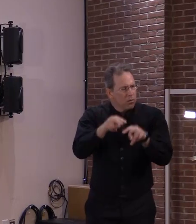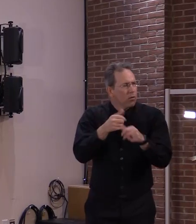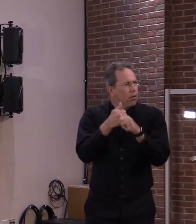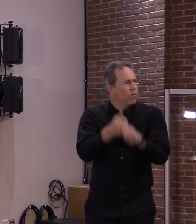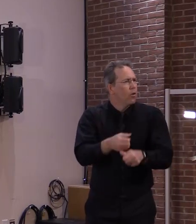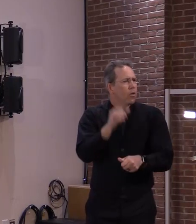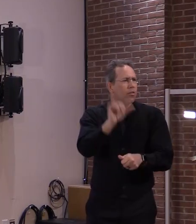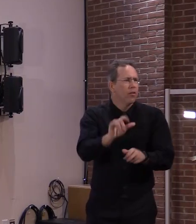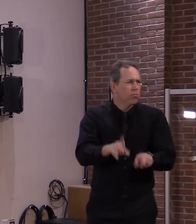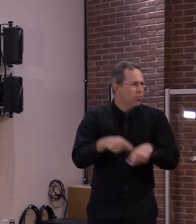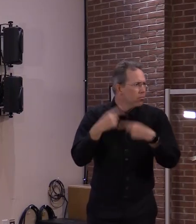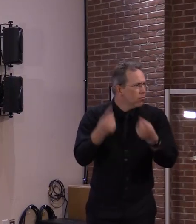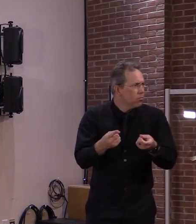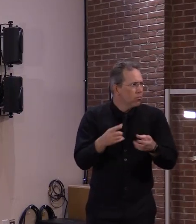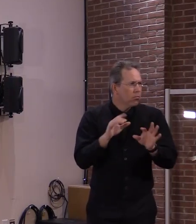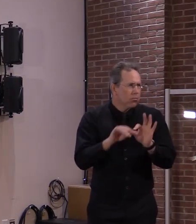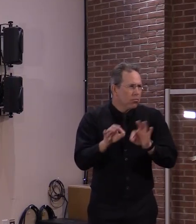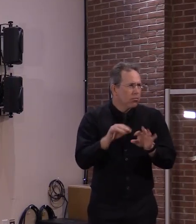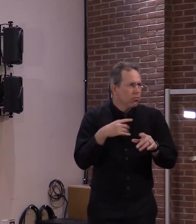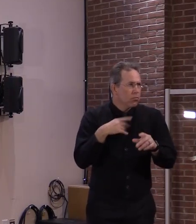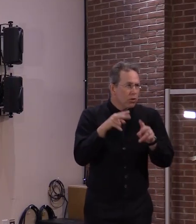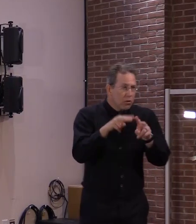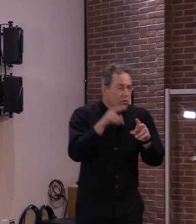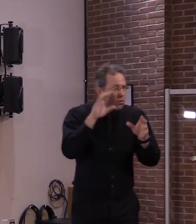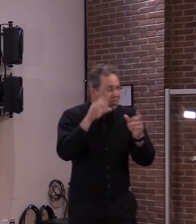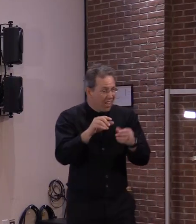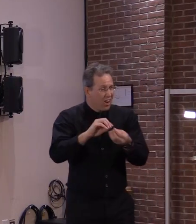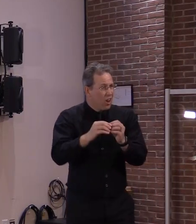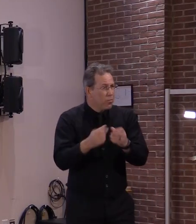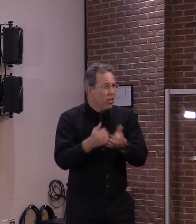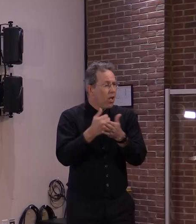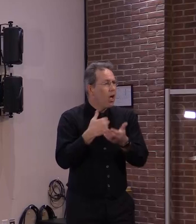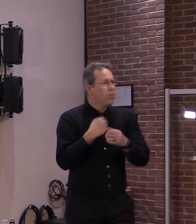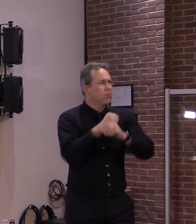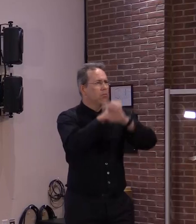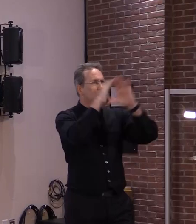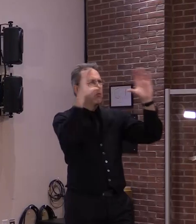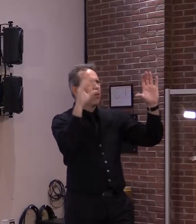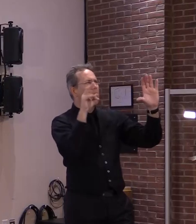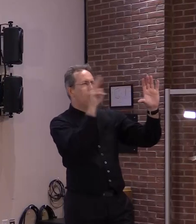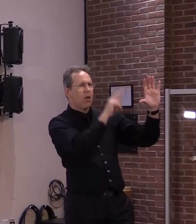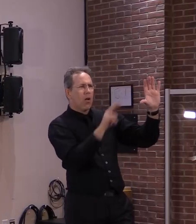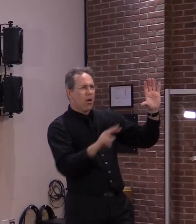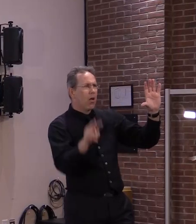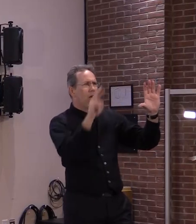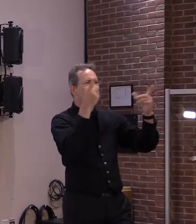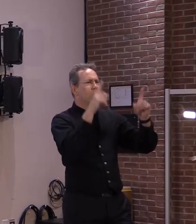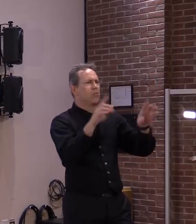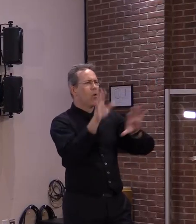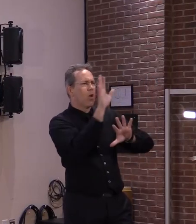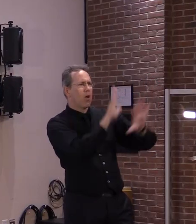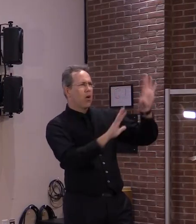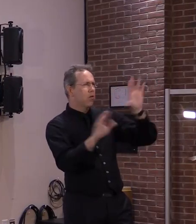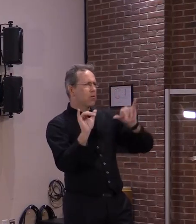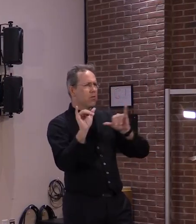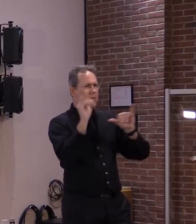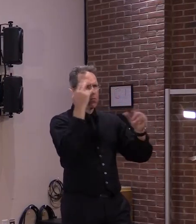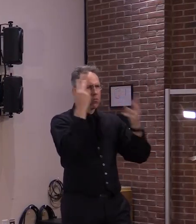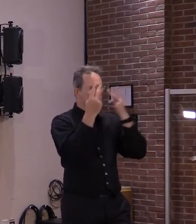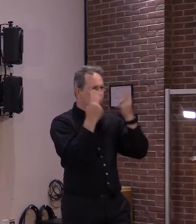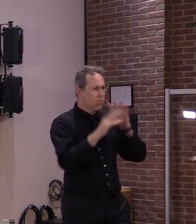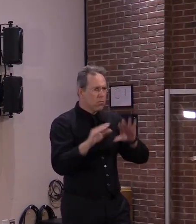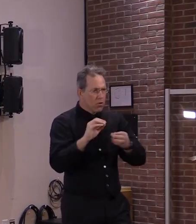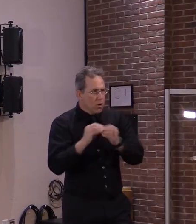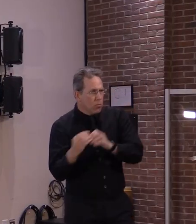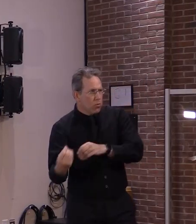map and understand what vaccination rates are at different places, but more importantly, understand what that impact